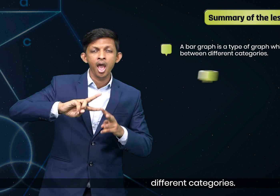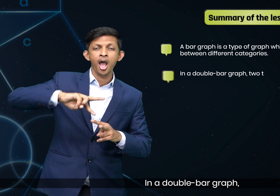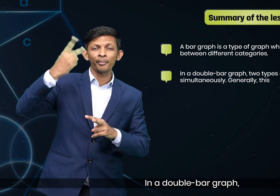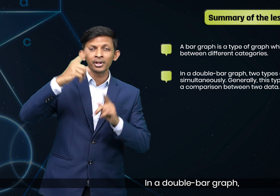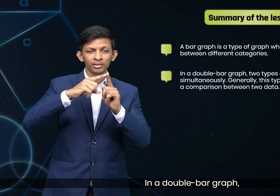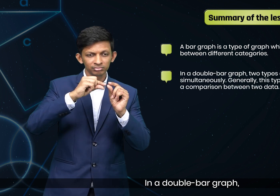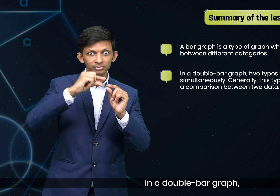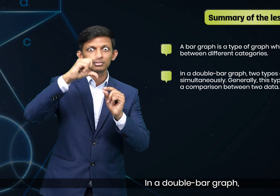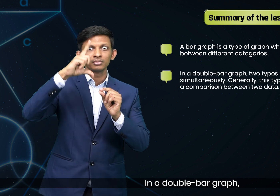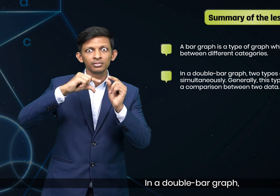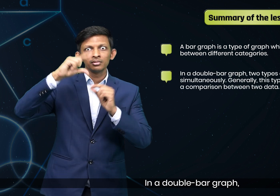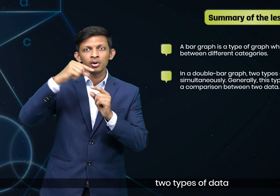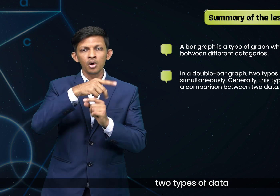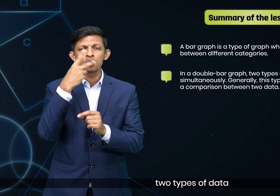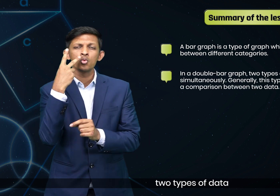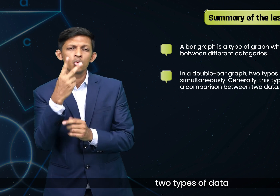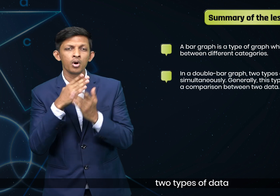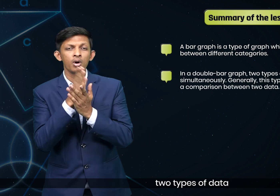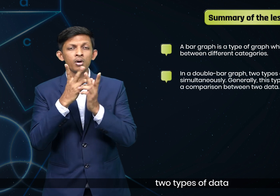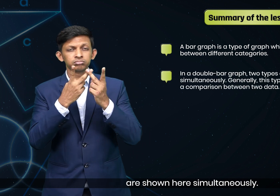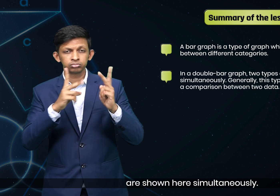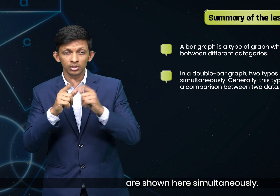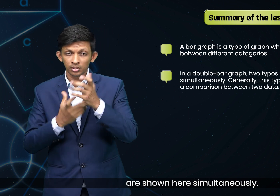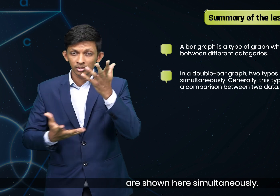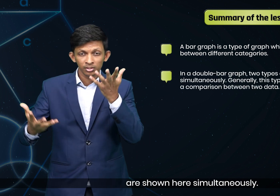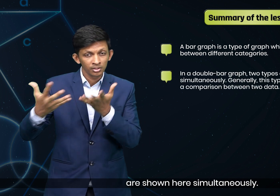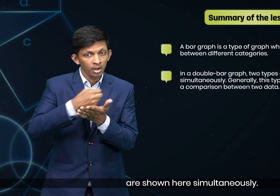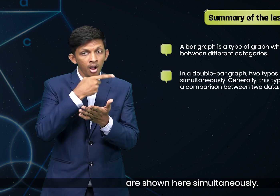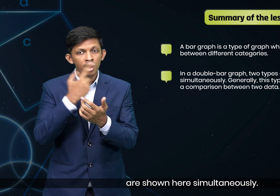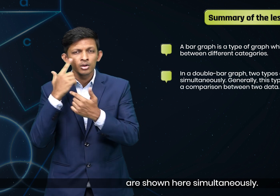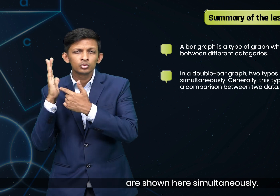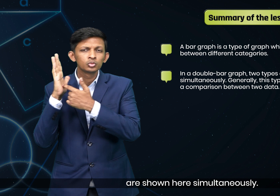In a double bar graph, two types of data are shown here simultaneously.